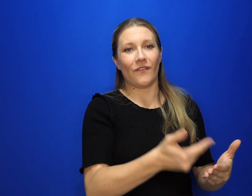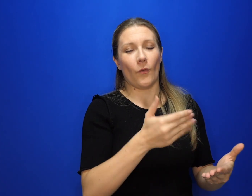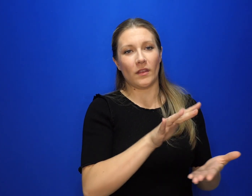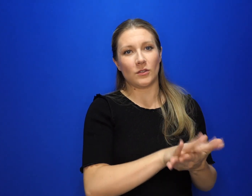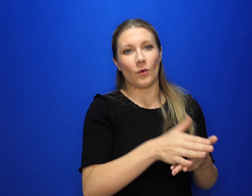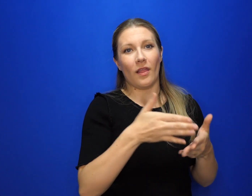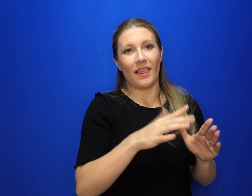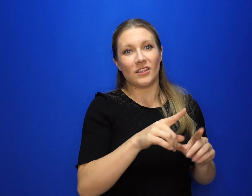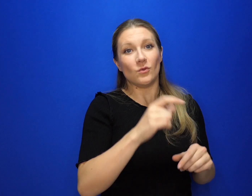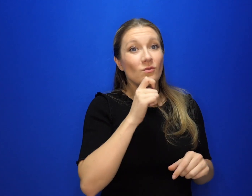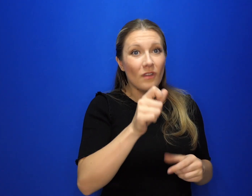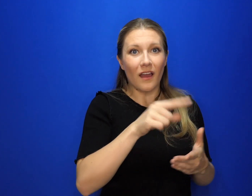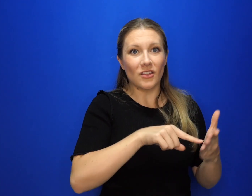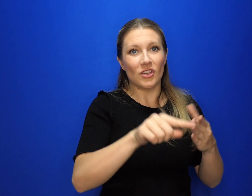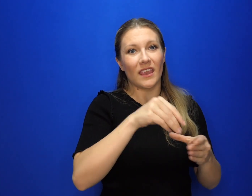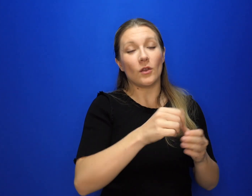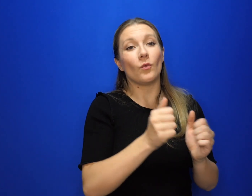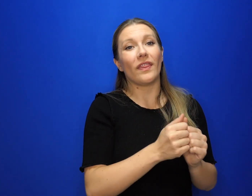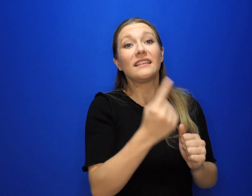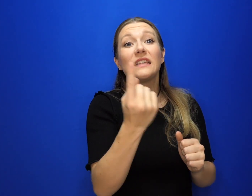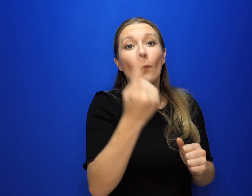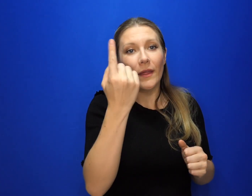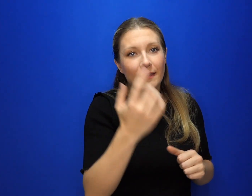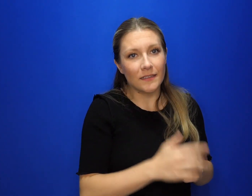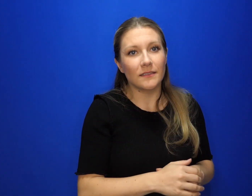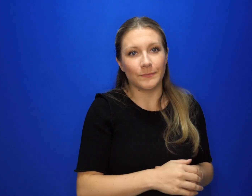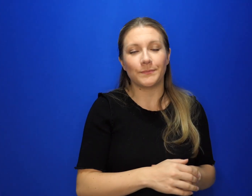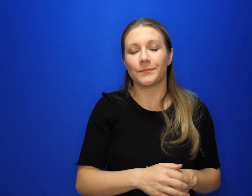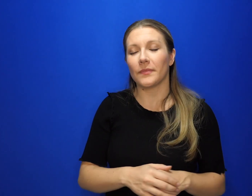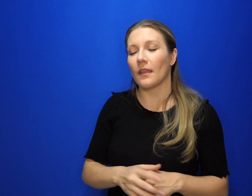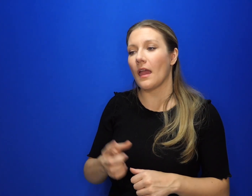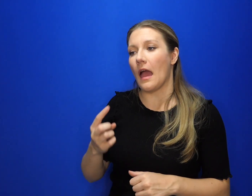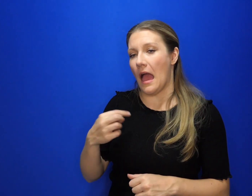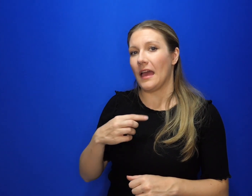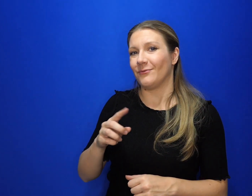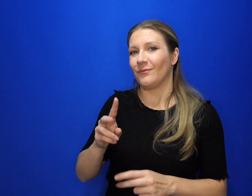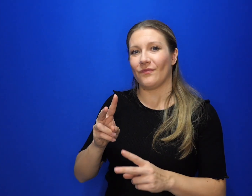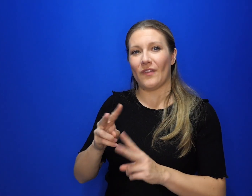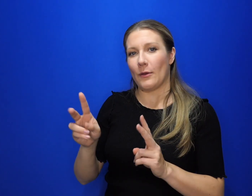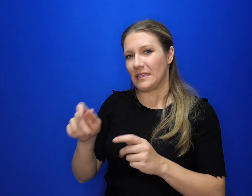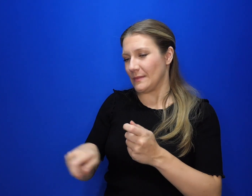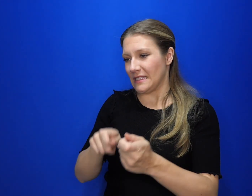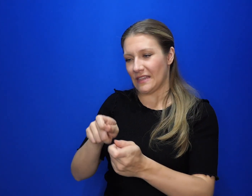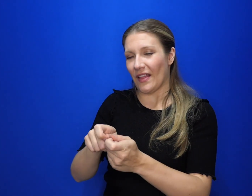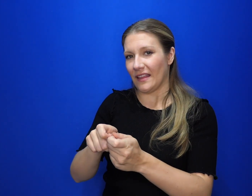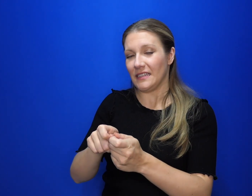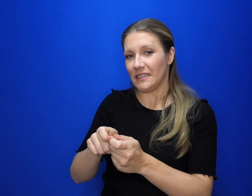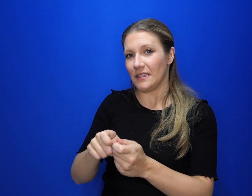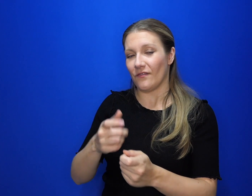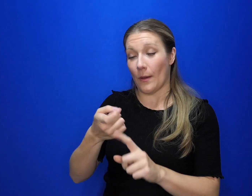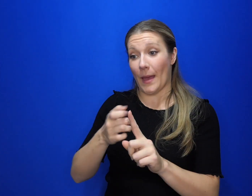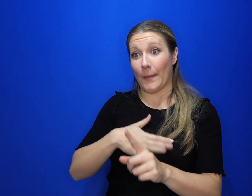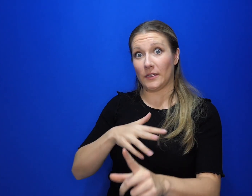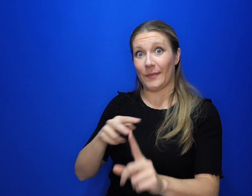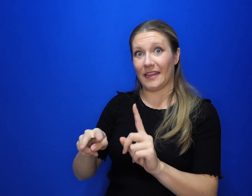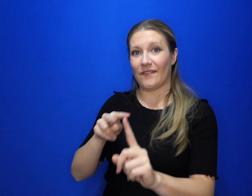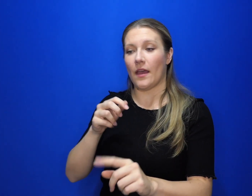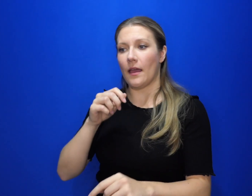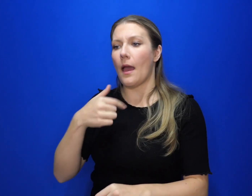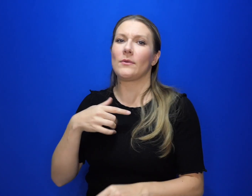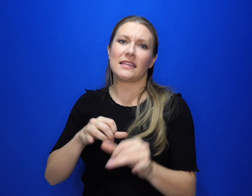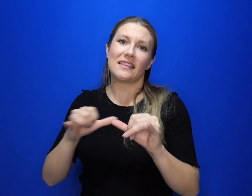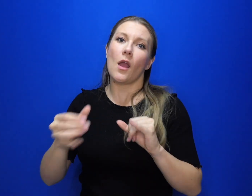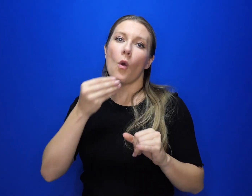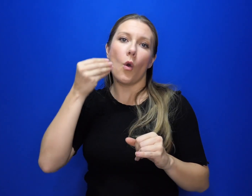you not check in with someone. Yeah. No, I mean, I very specifically on my end, I didn't, I was a